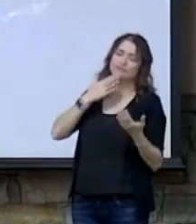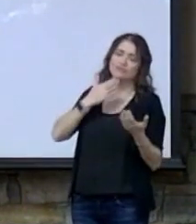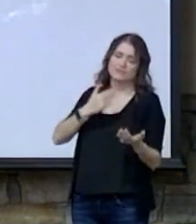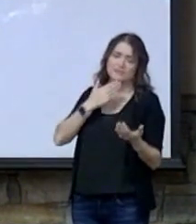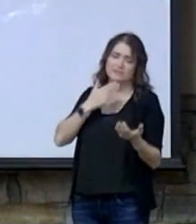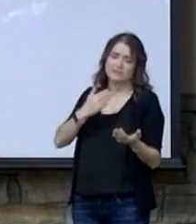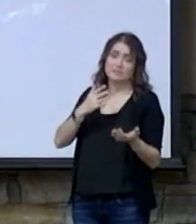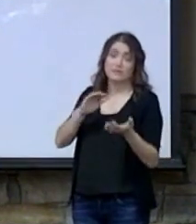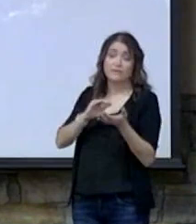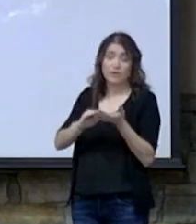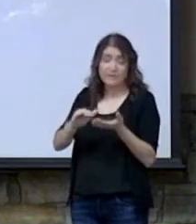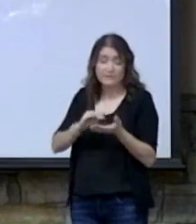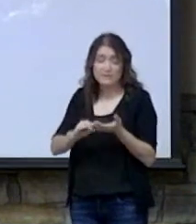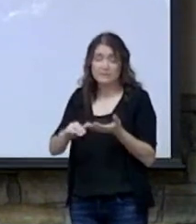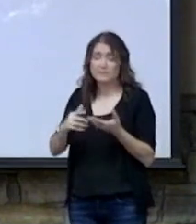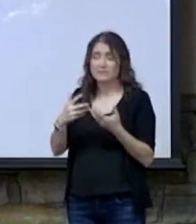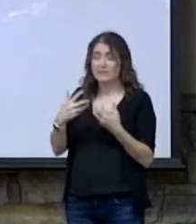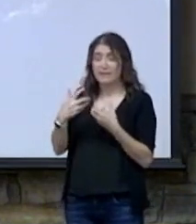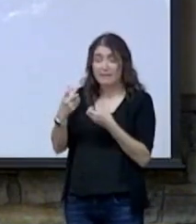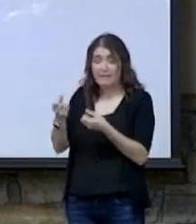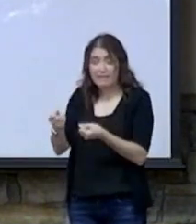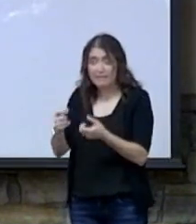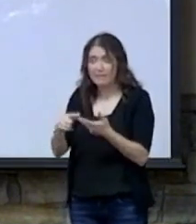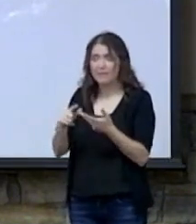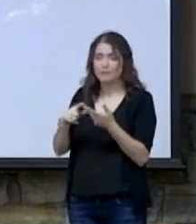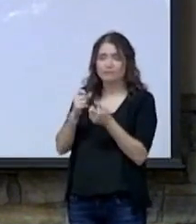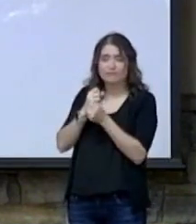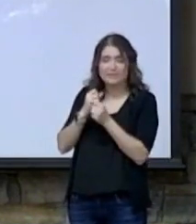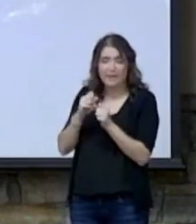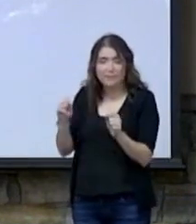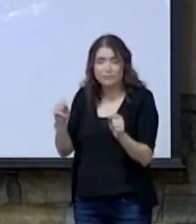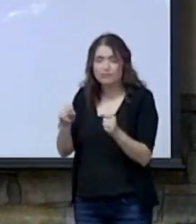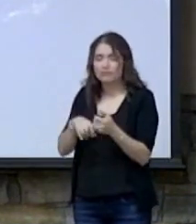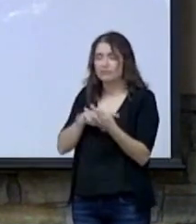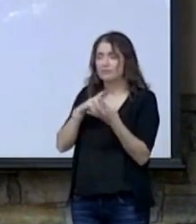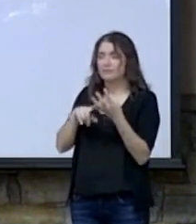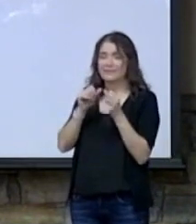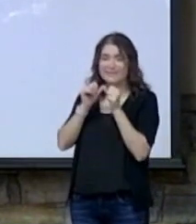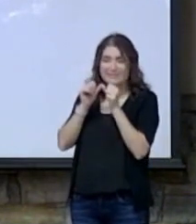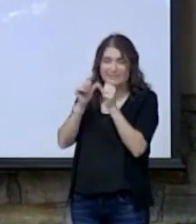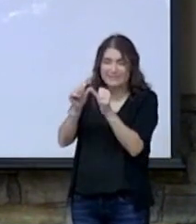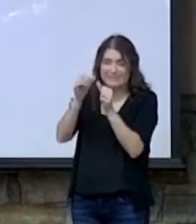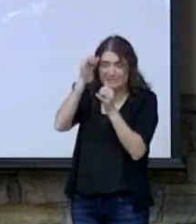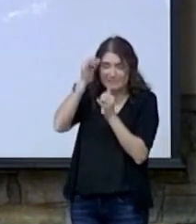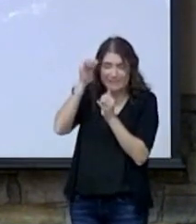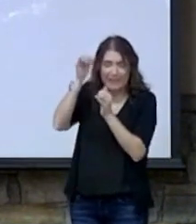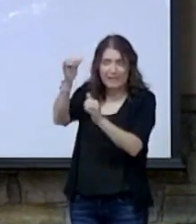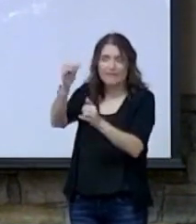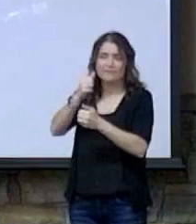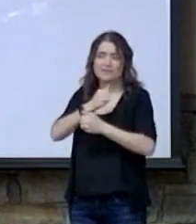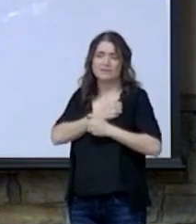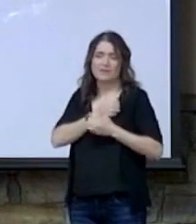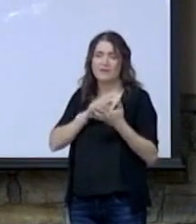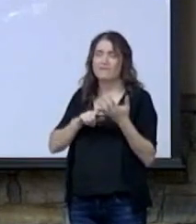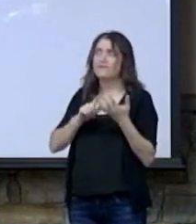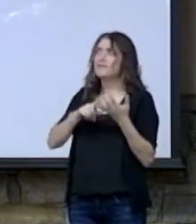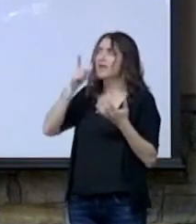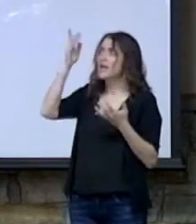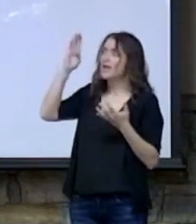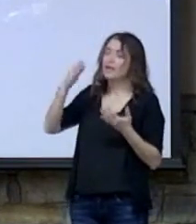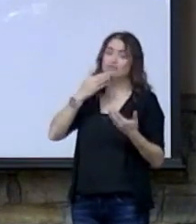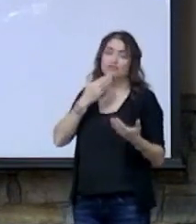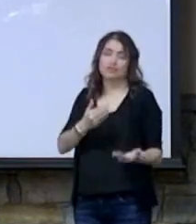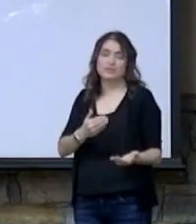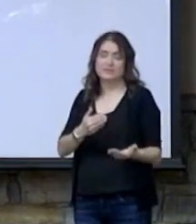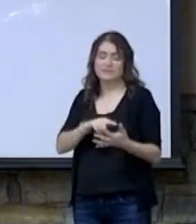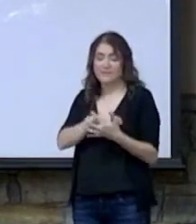forgiveness, healing, redemption, steadfast love, and God's goodness. Five things that